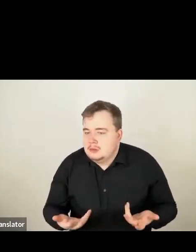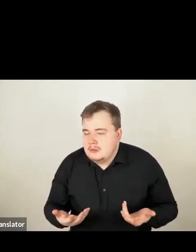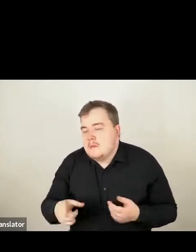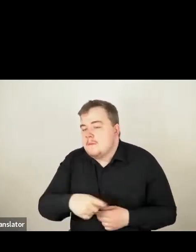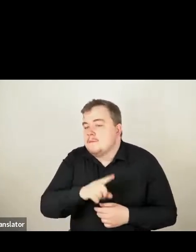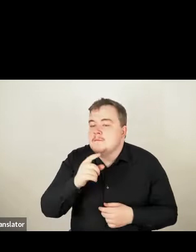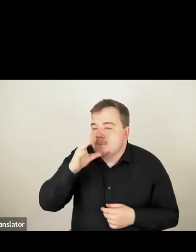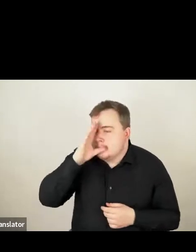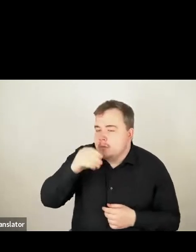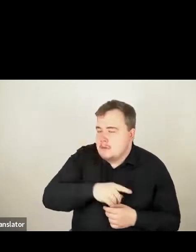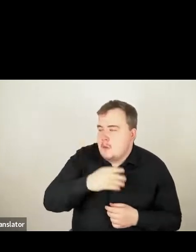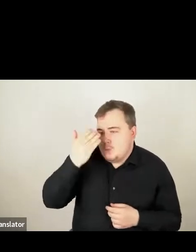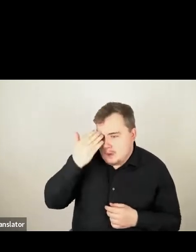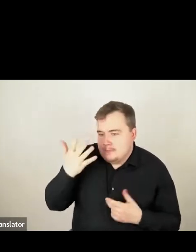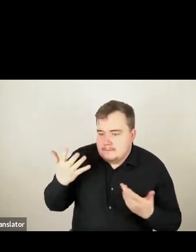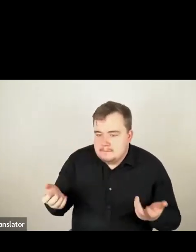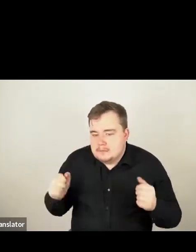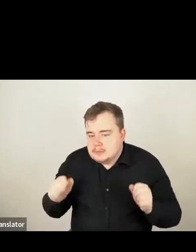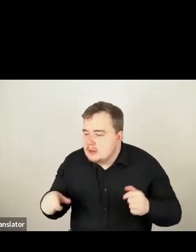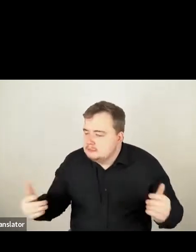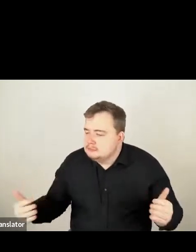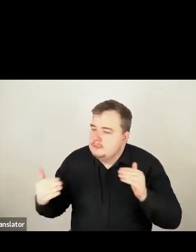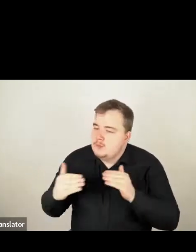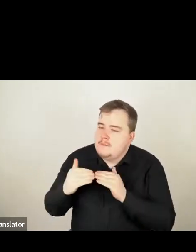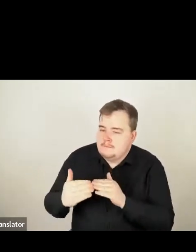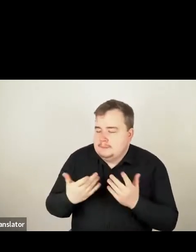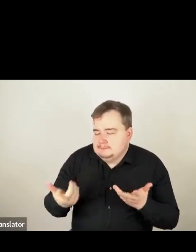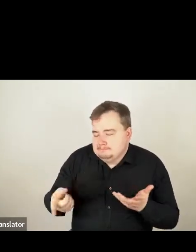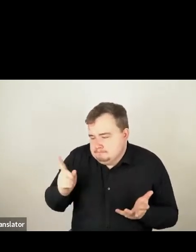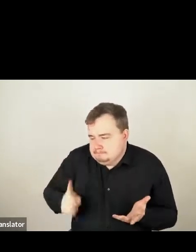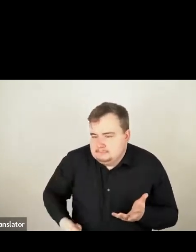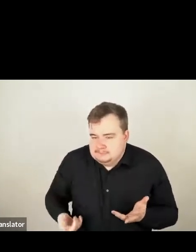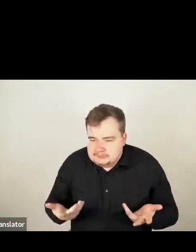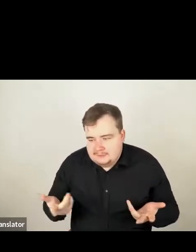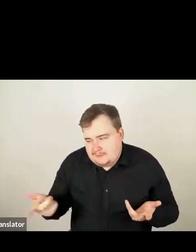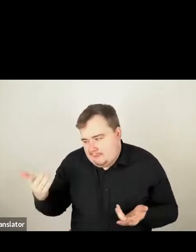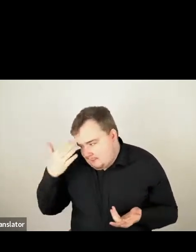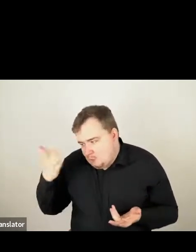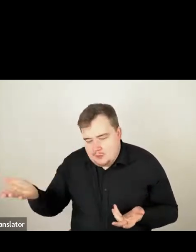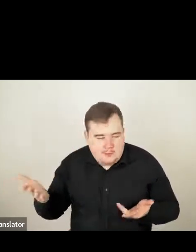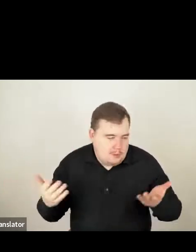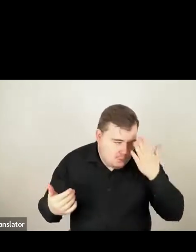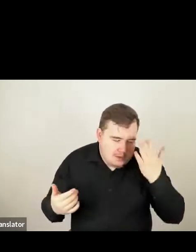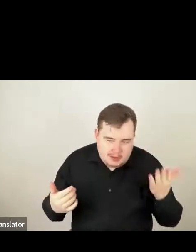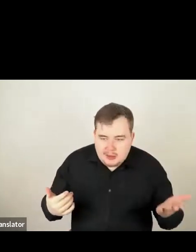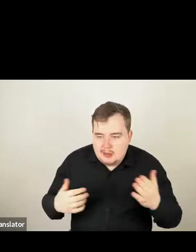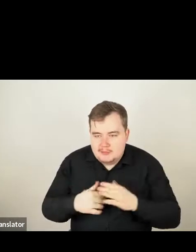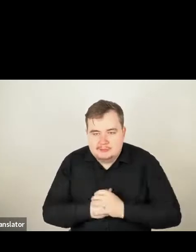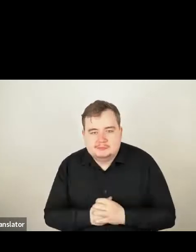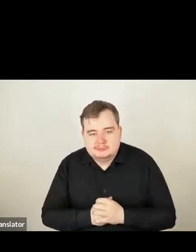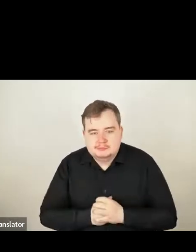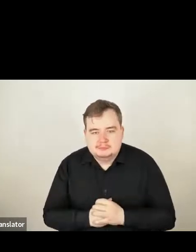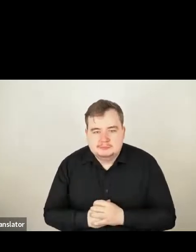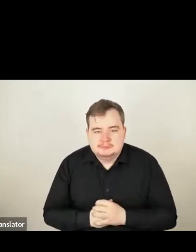agree what is this gender quota. Some people do defend the idea